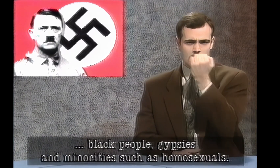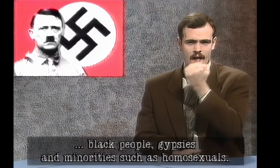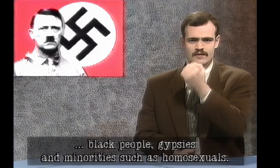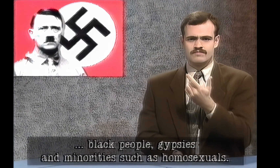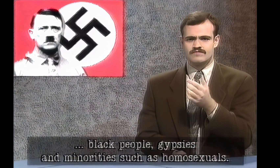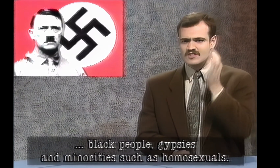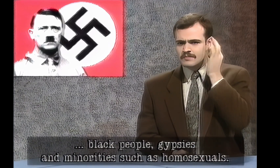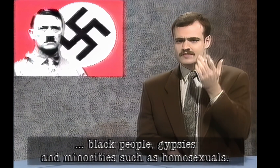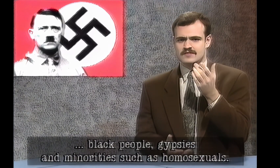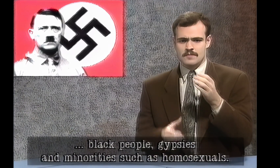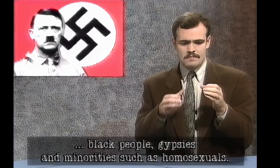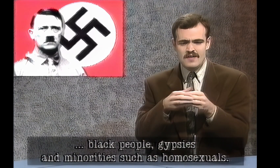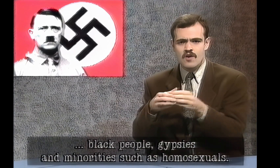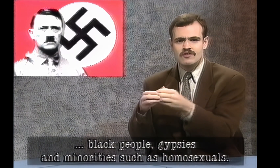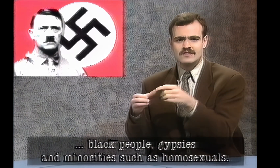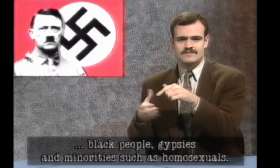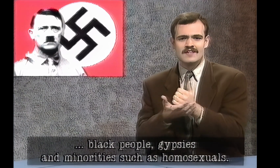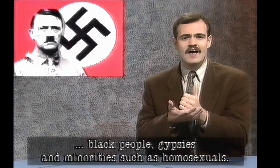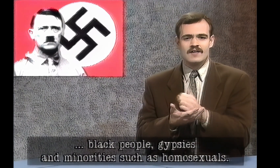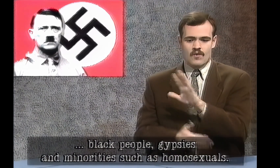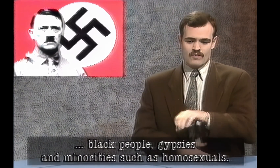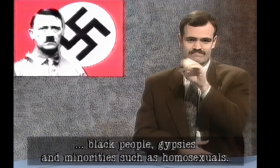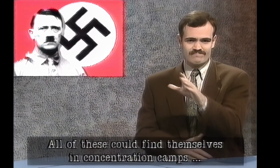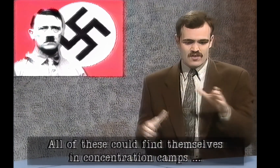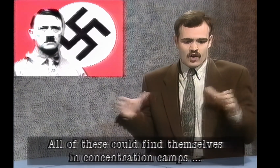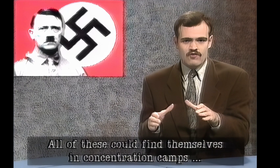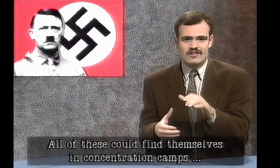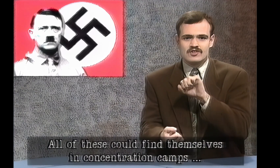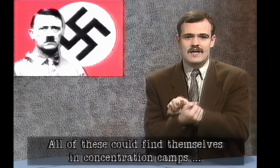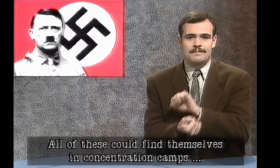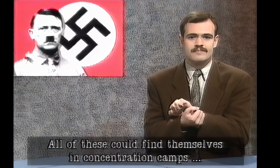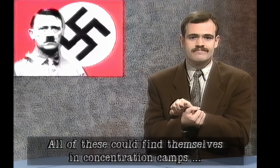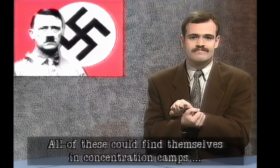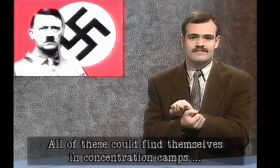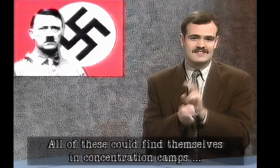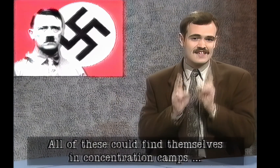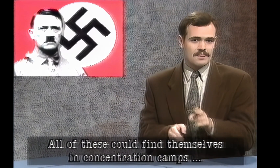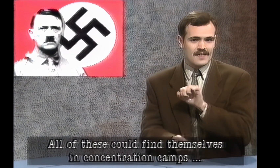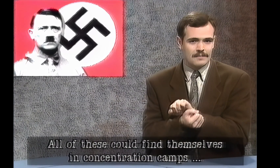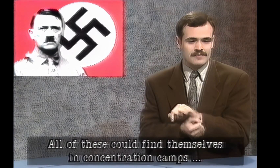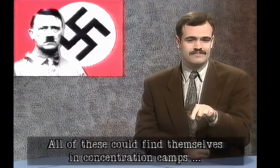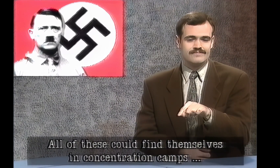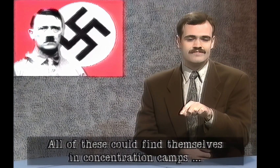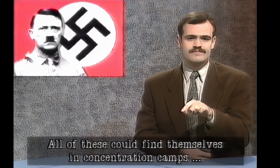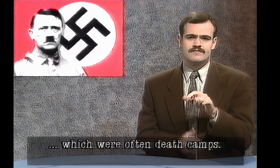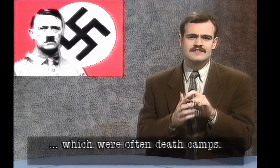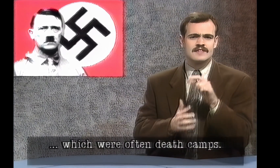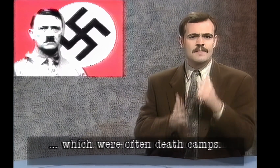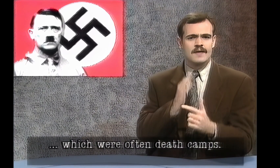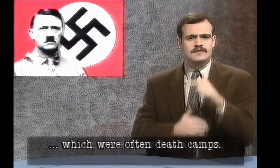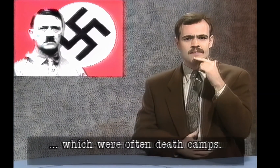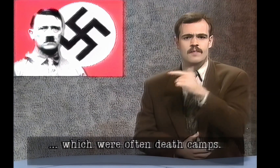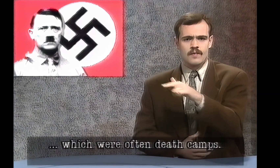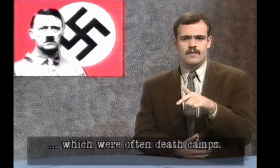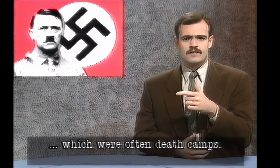people, gypsies, and minorities such as homosexuals. All of these could find themselves in concentration camps, which were